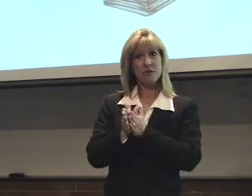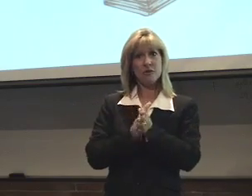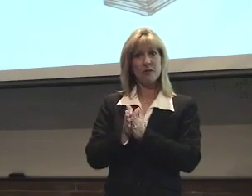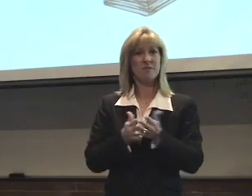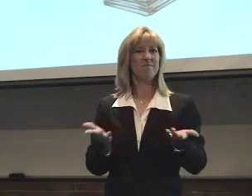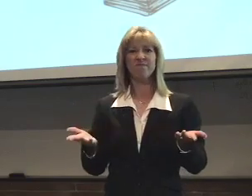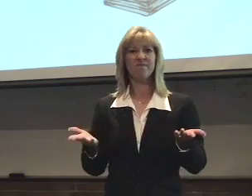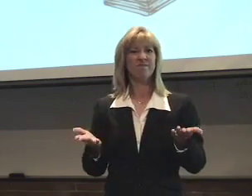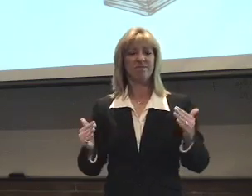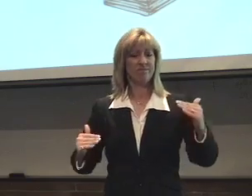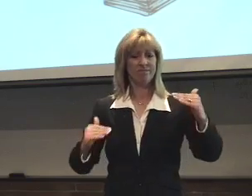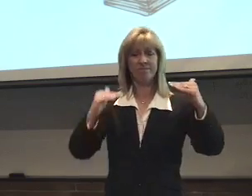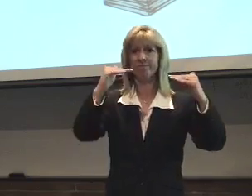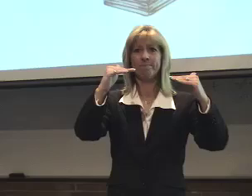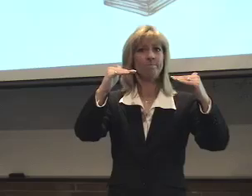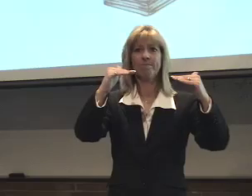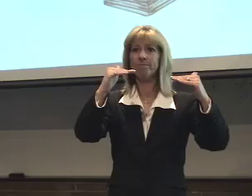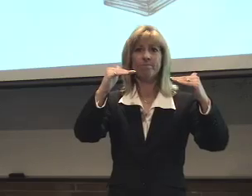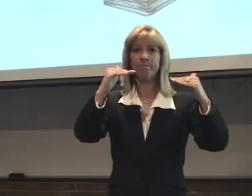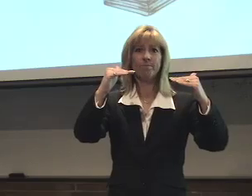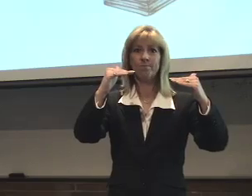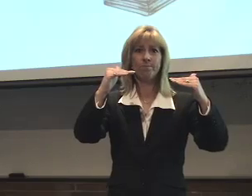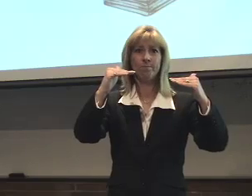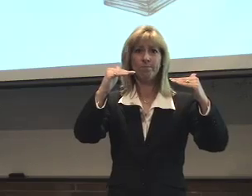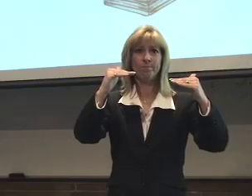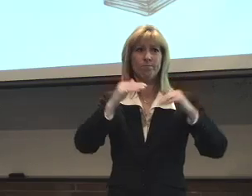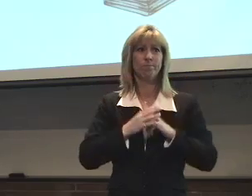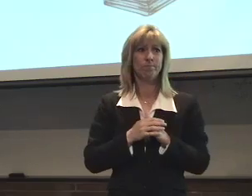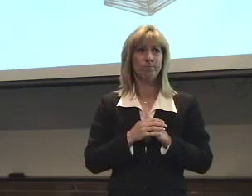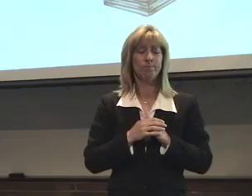of vocabulary that a deaf child has to take in after 4th grade